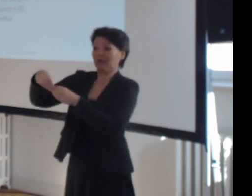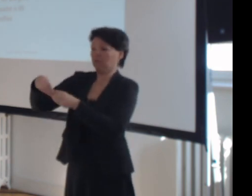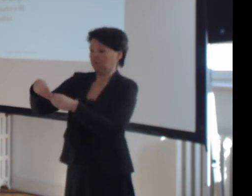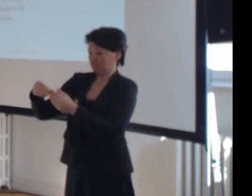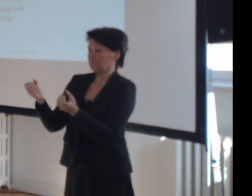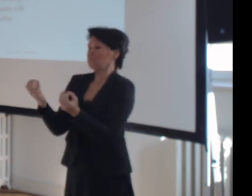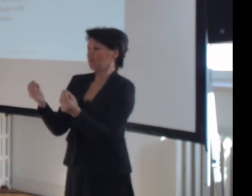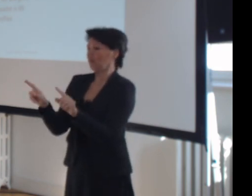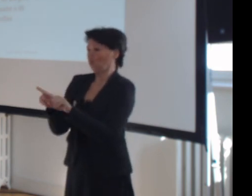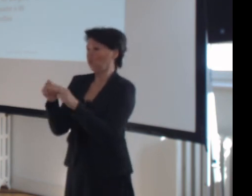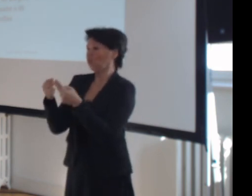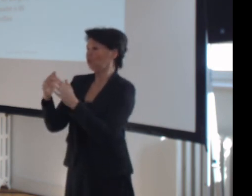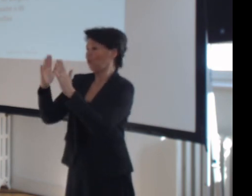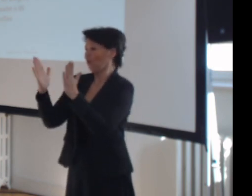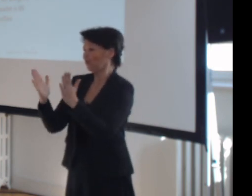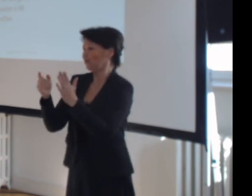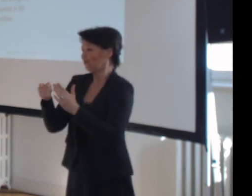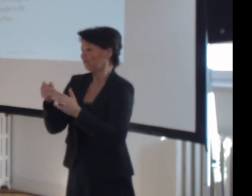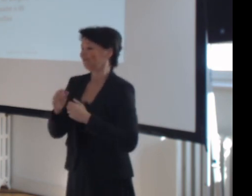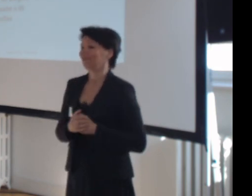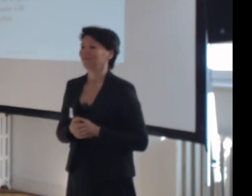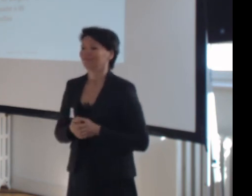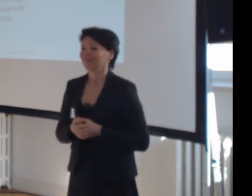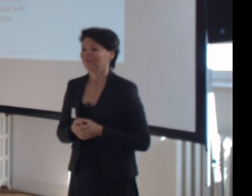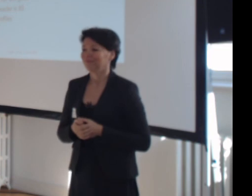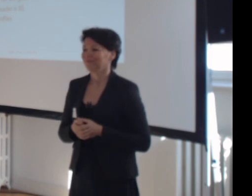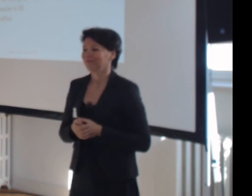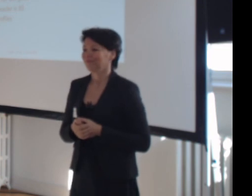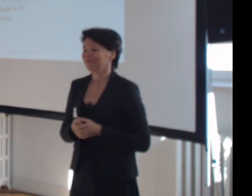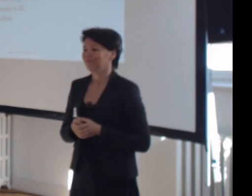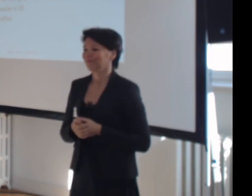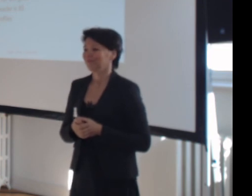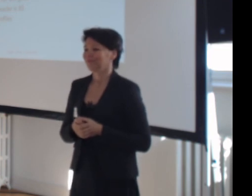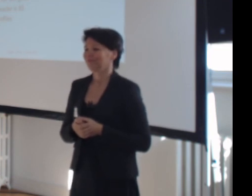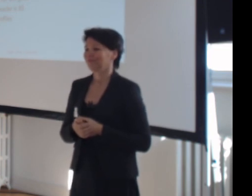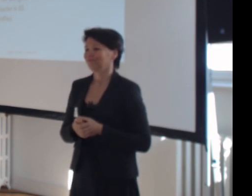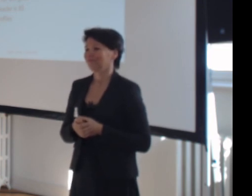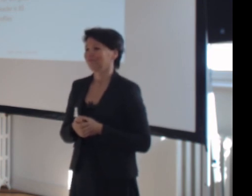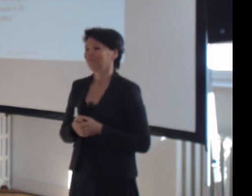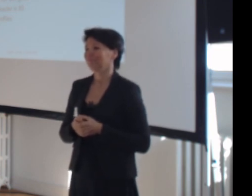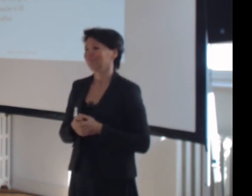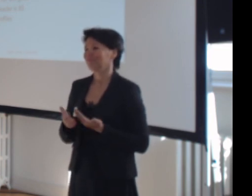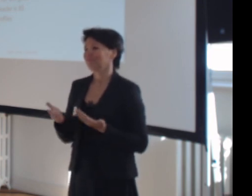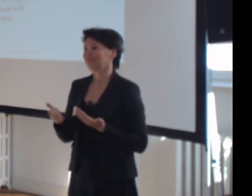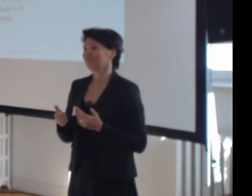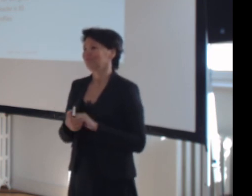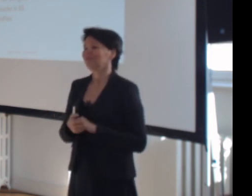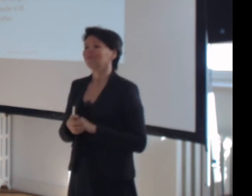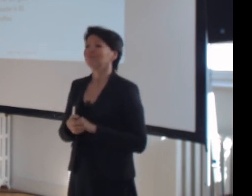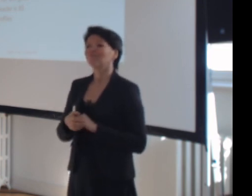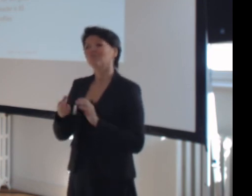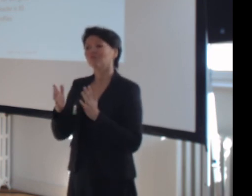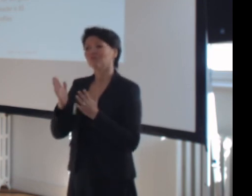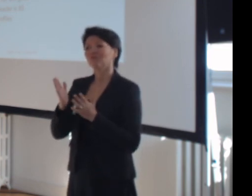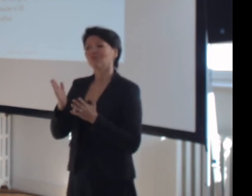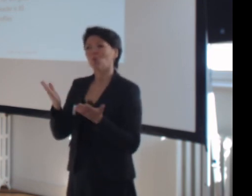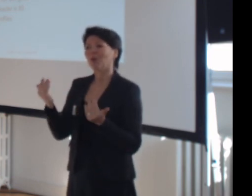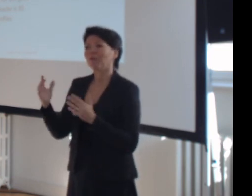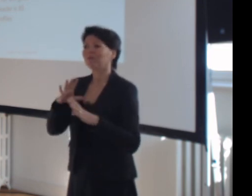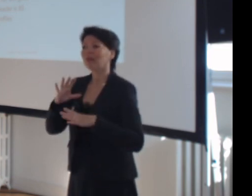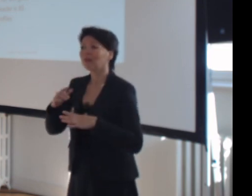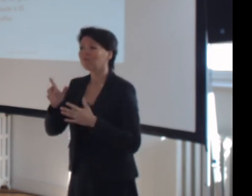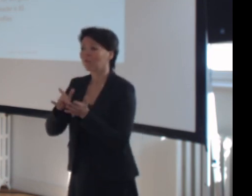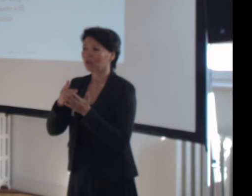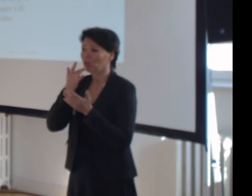these nursing homes. This also ties in, to give you a little background, with the new